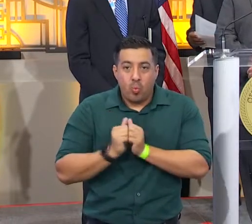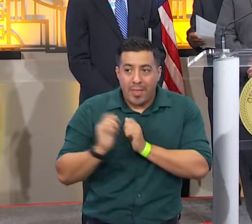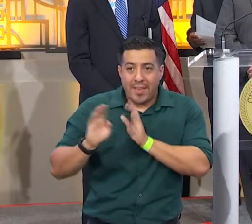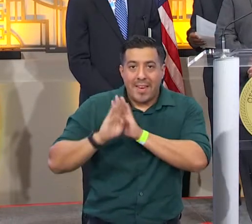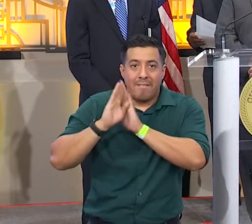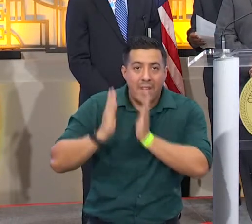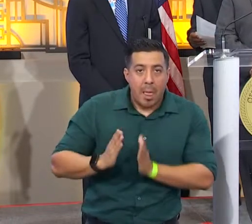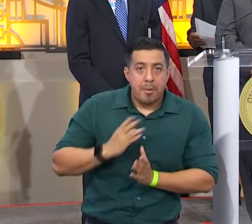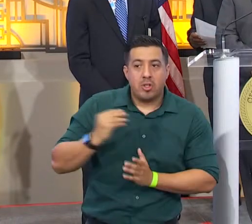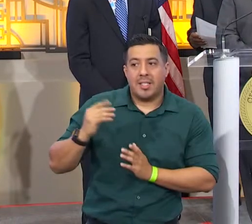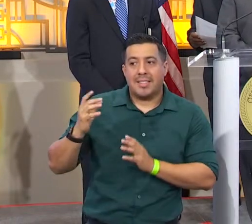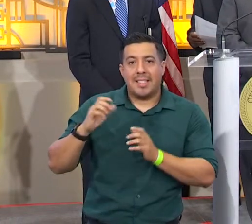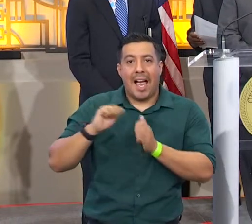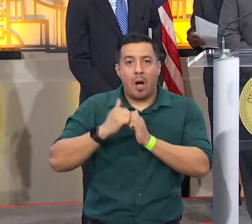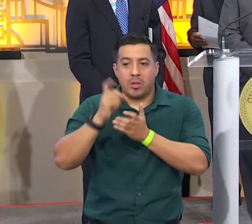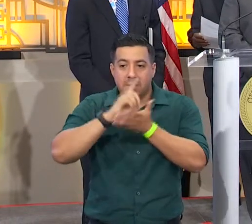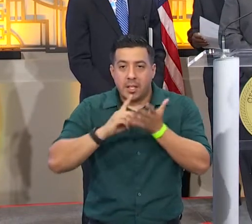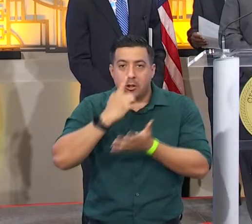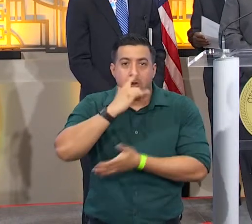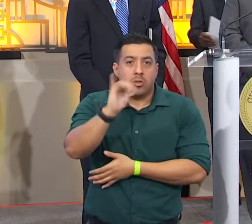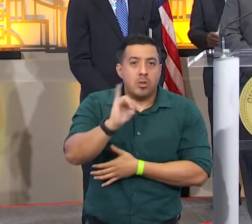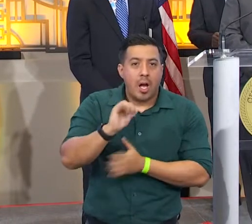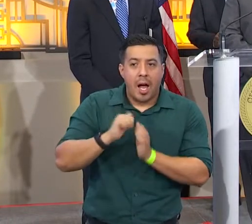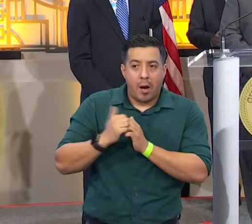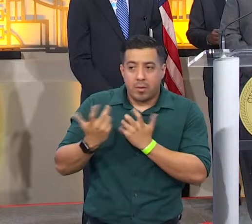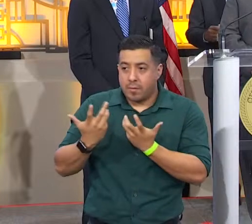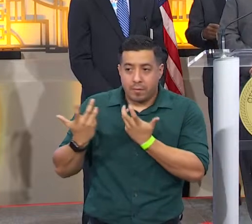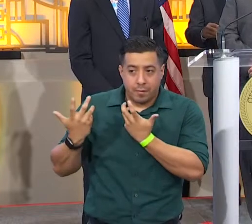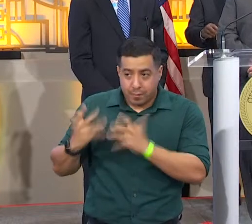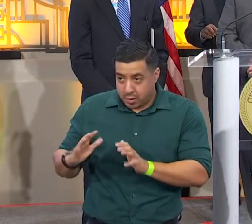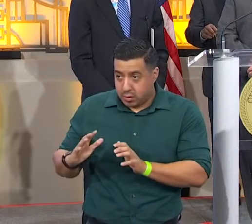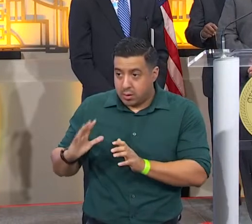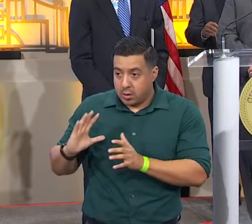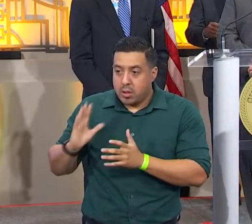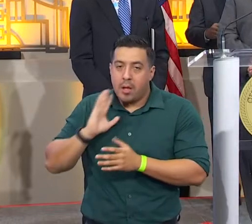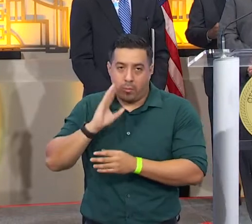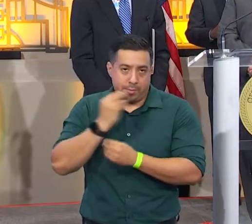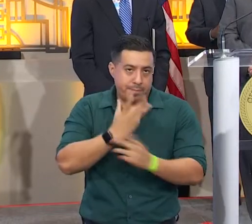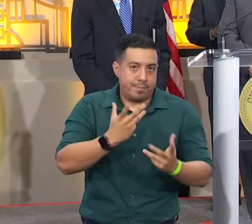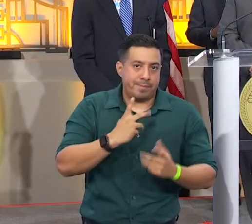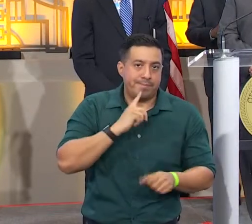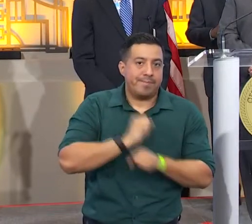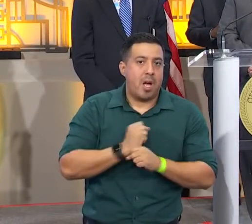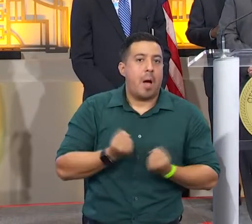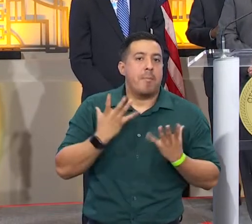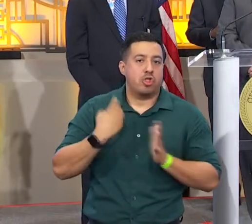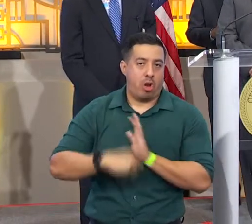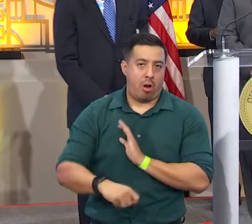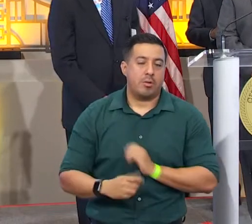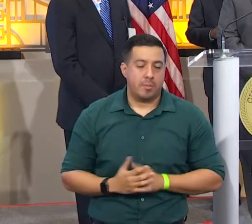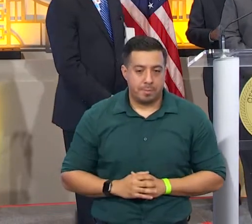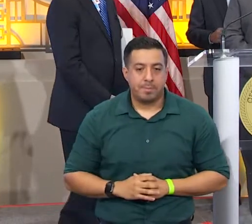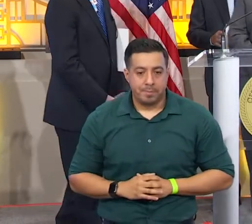what the design exactly looks like and accommodates, and then after that we'll be able to talk about what the cost would be.